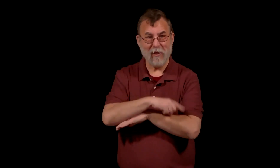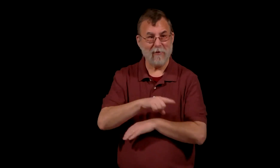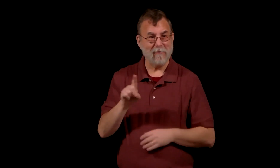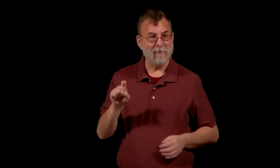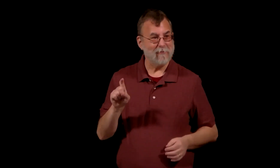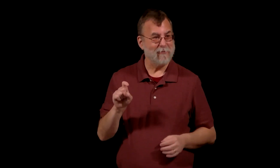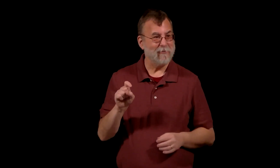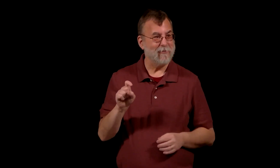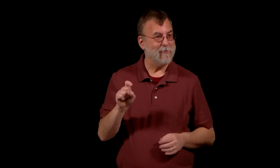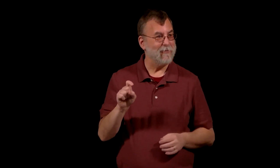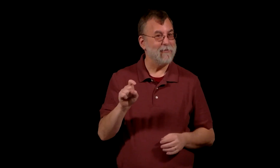Any of you remember those days?